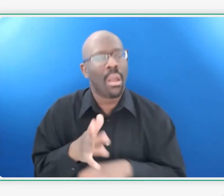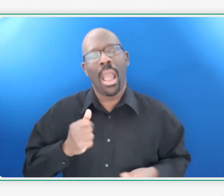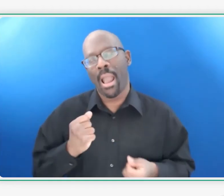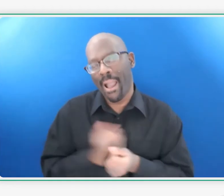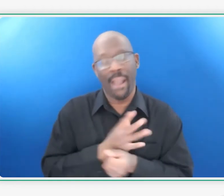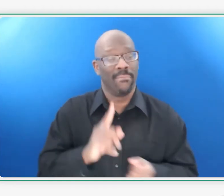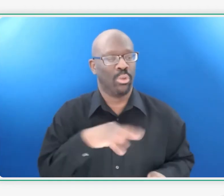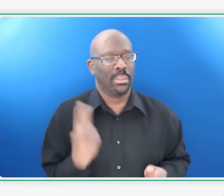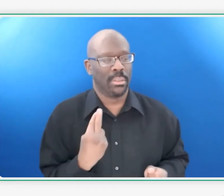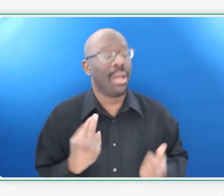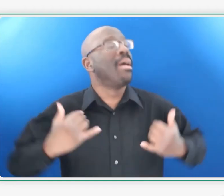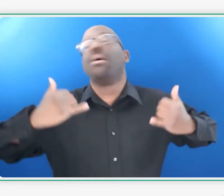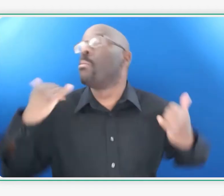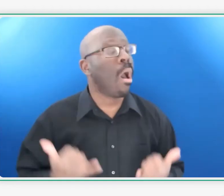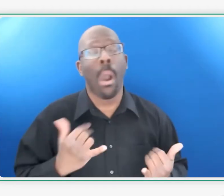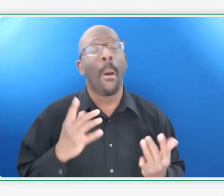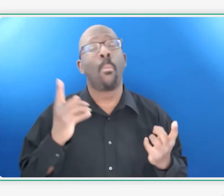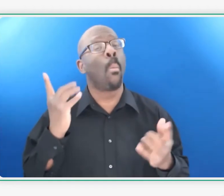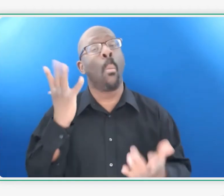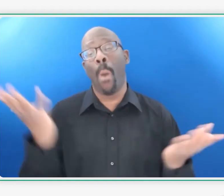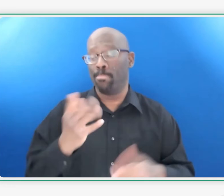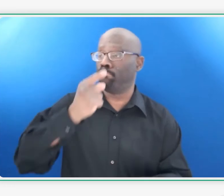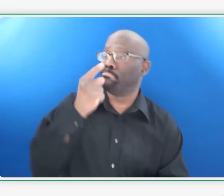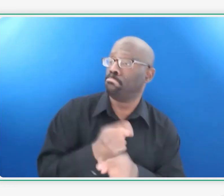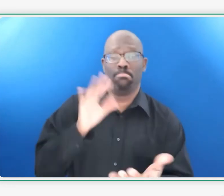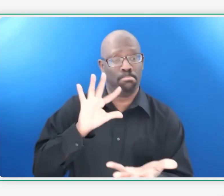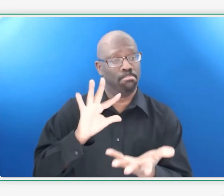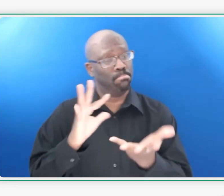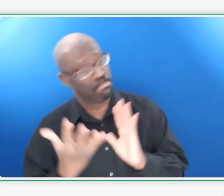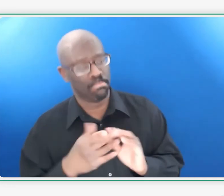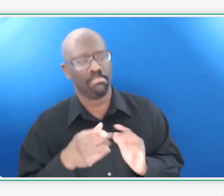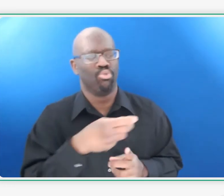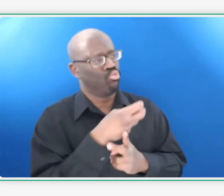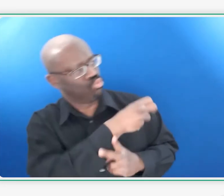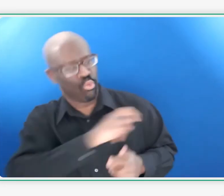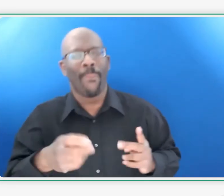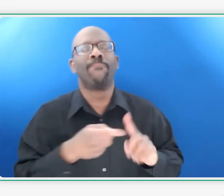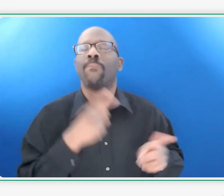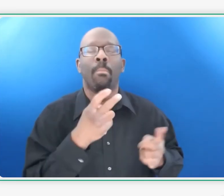the point is that we have to do a shift in the way we're thinking.